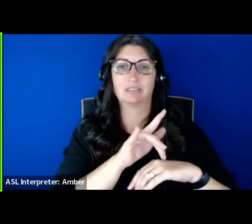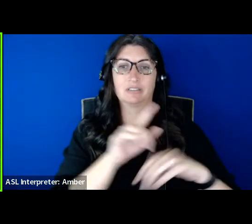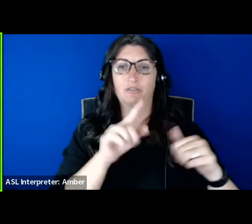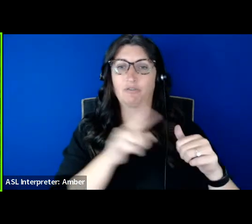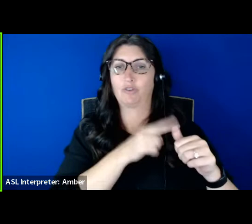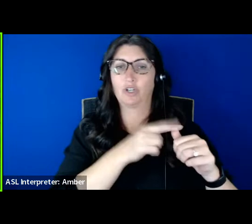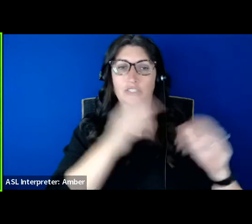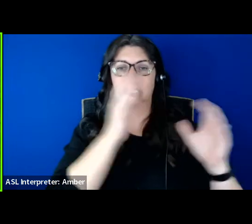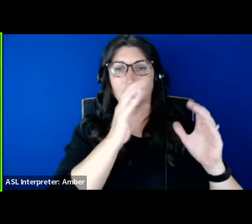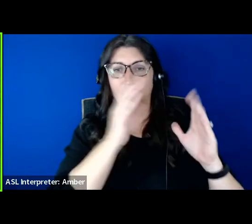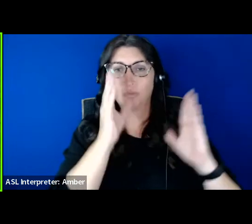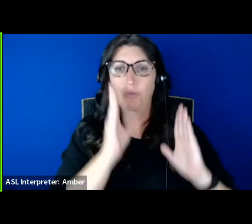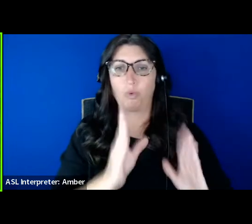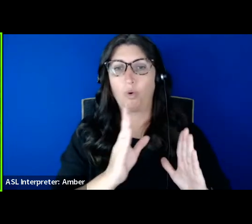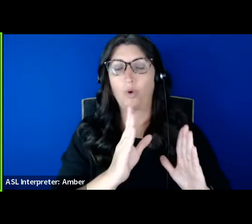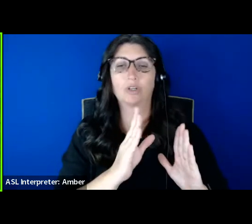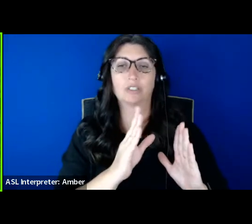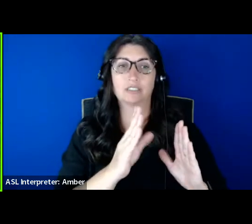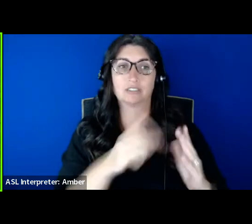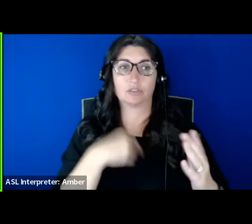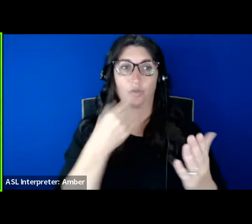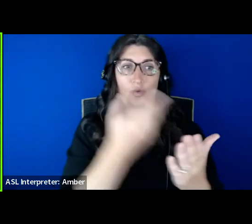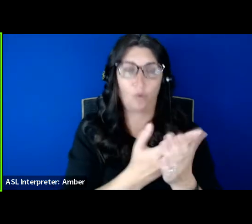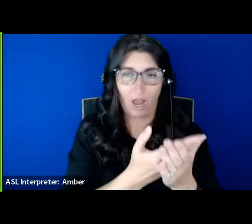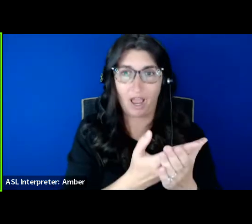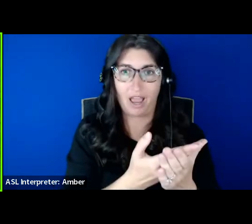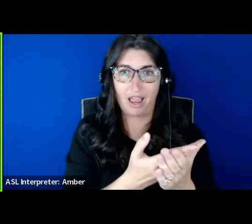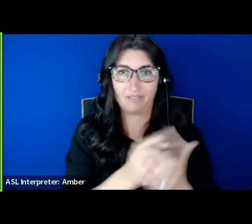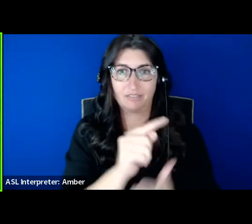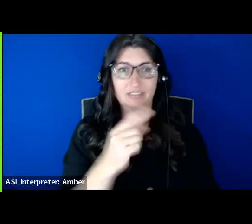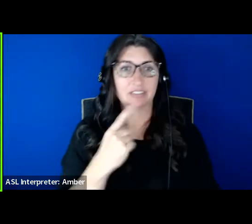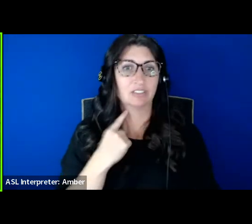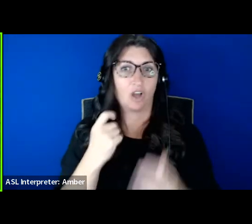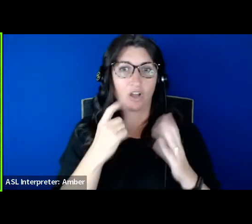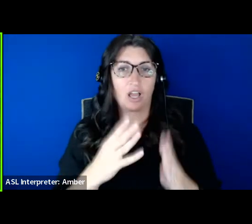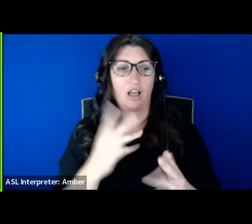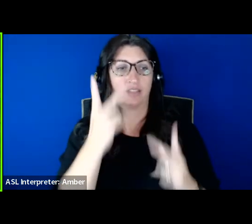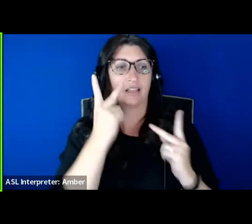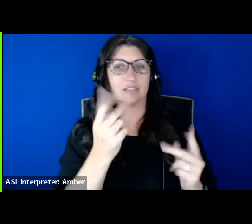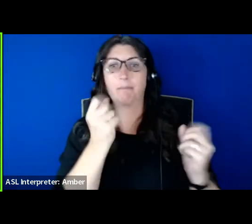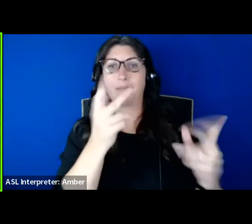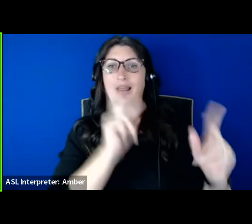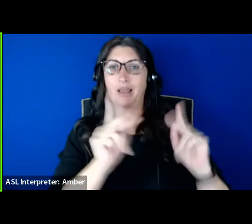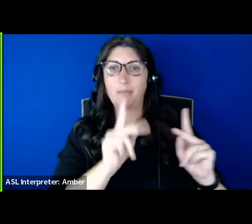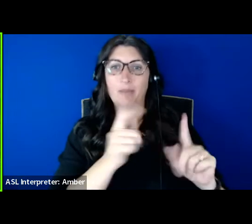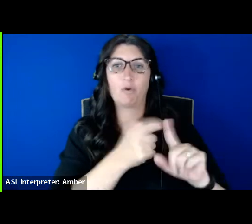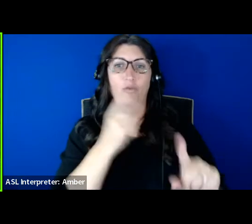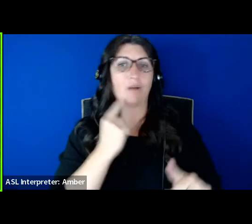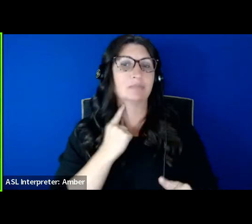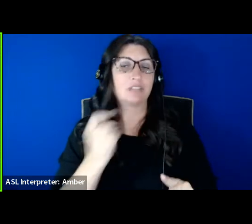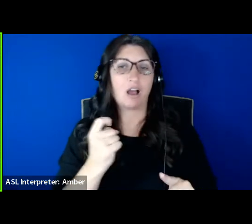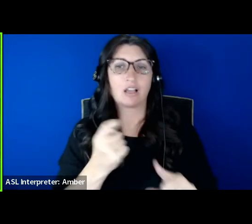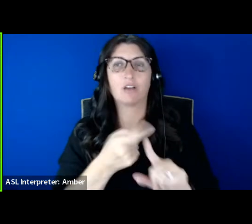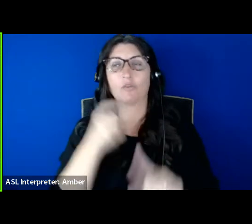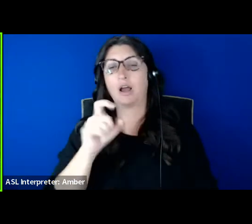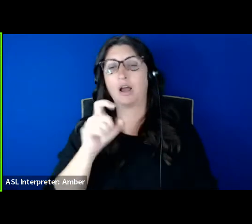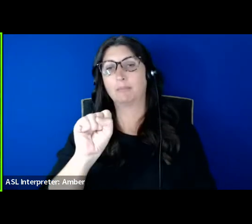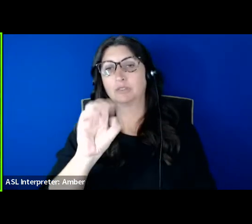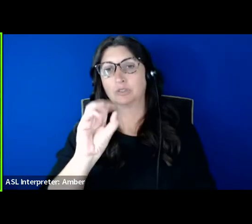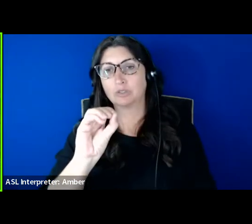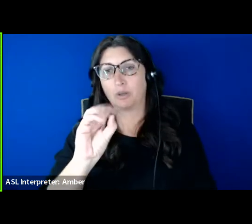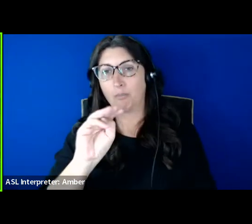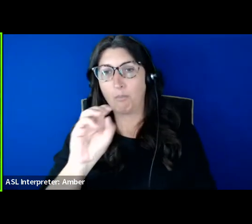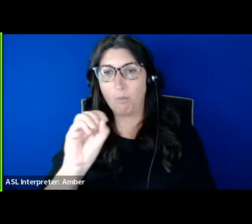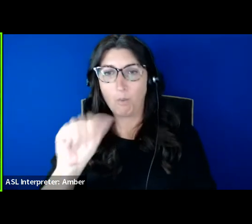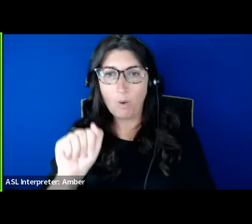came to Tonga, they saw many of the people from Tonga and Samoa and Tahiti and Hawaii,